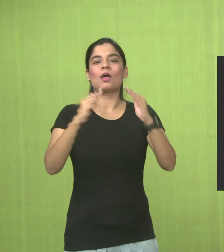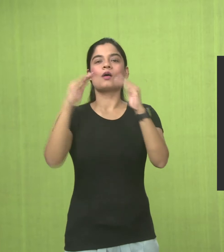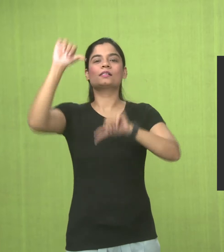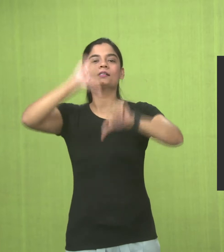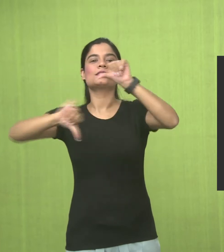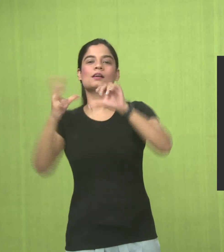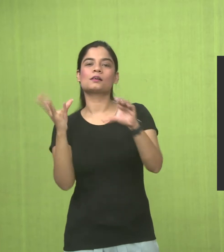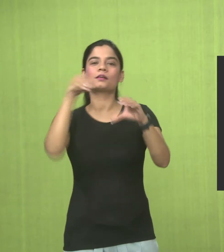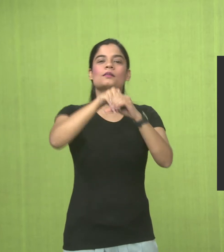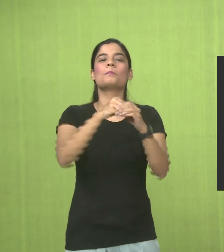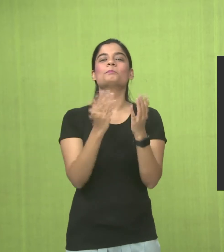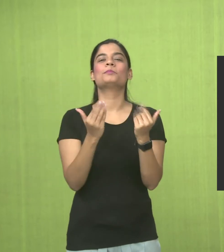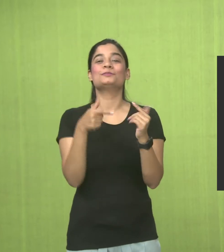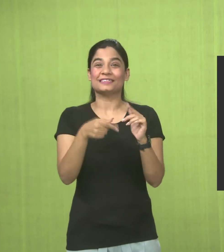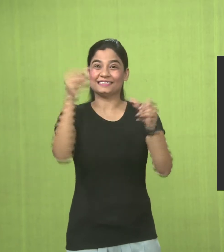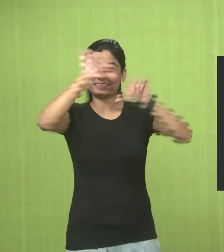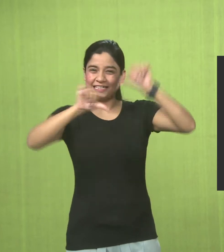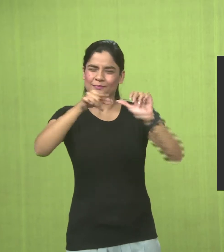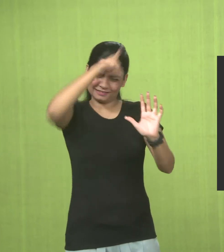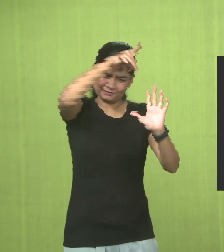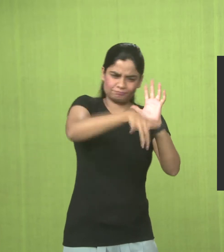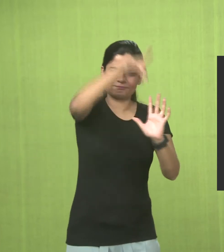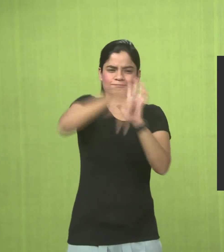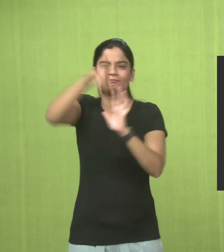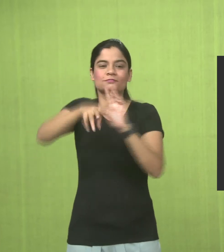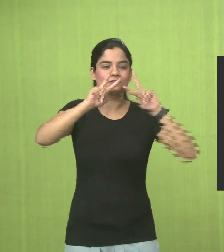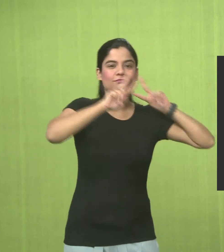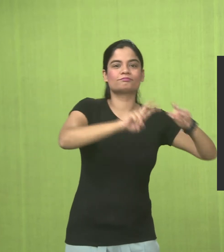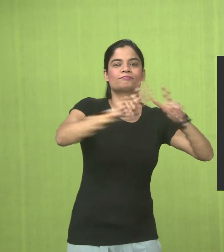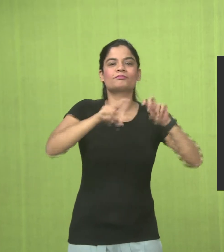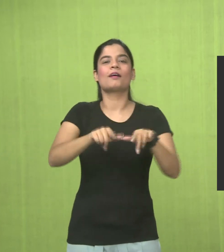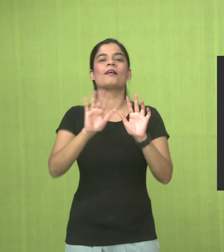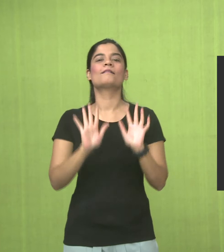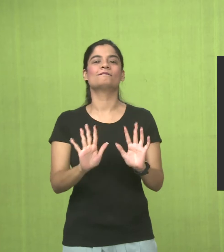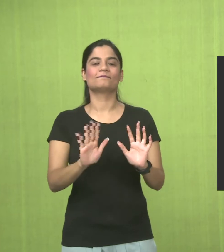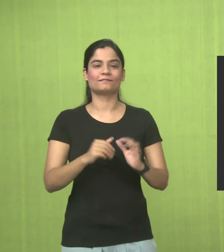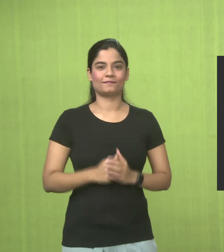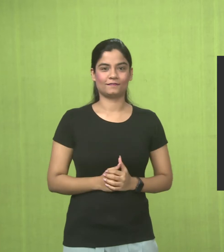life. These subjects are in-depth studied in arts as well as in science.